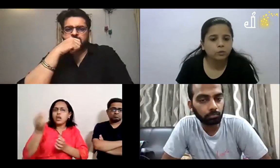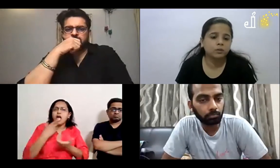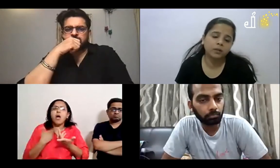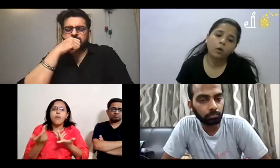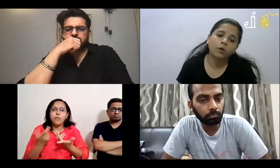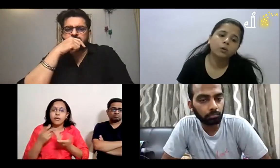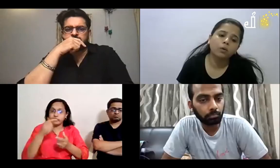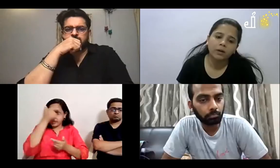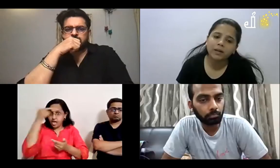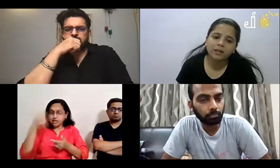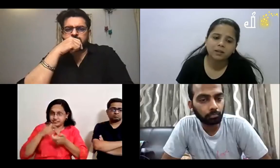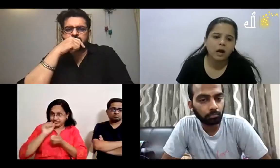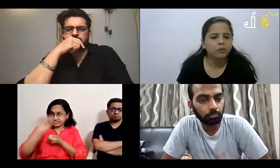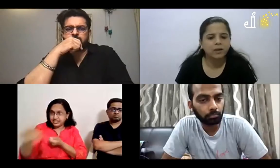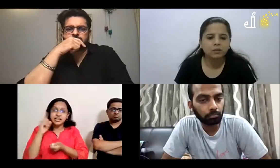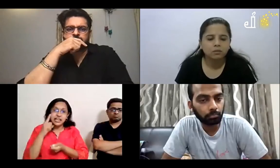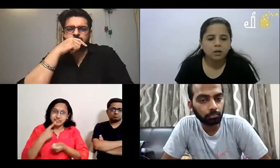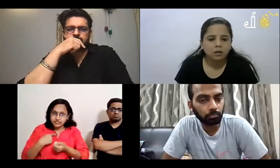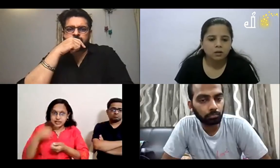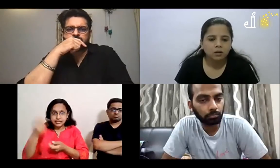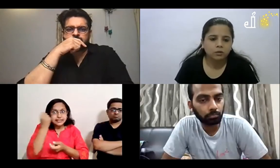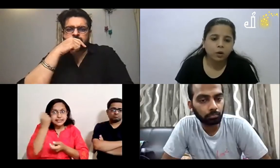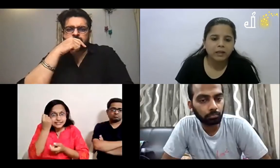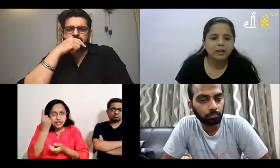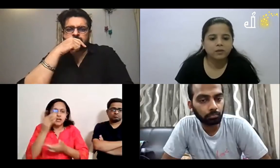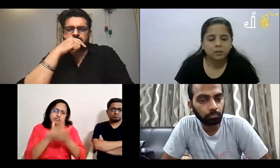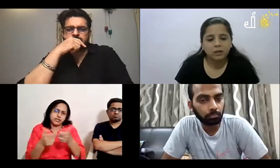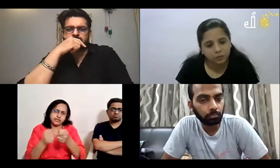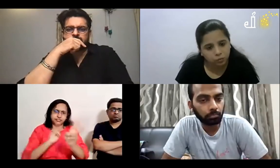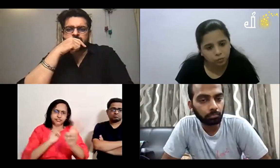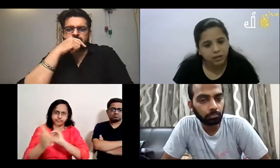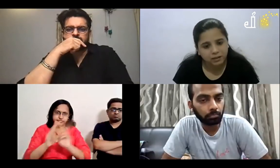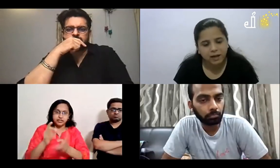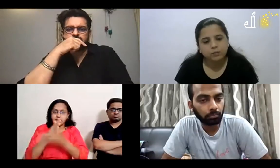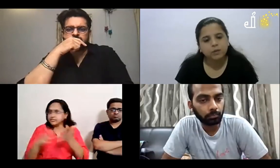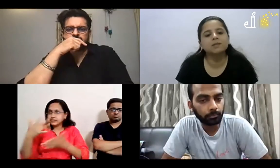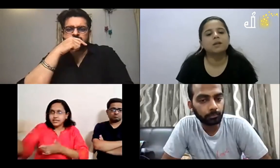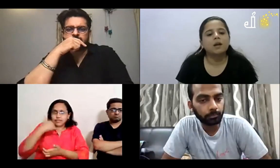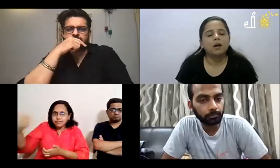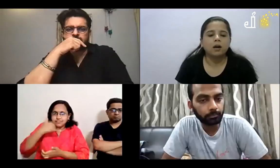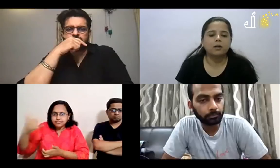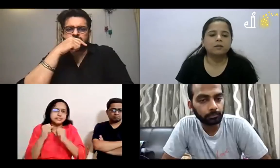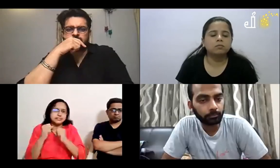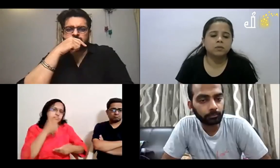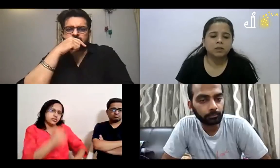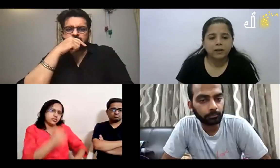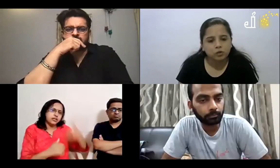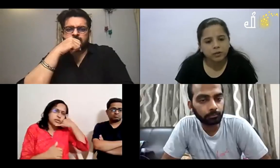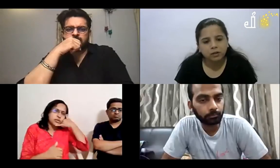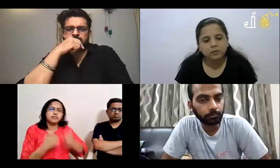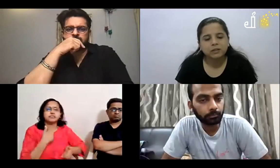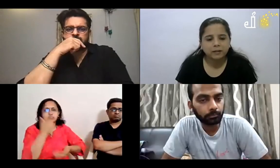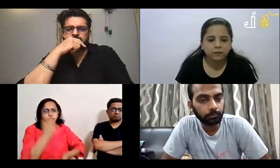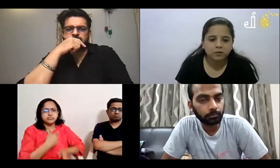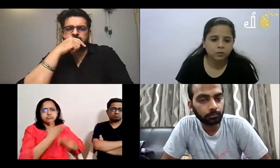to, they want to order anything, how we can communicate with them if they would understand what is uh, the actual